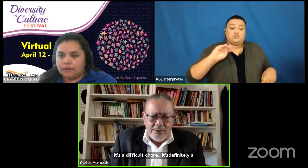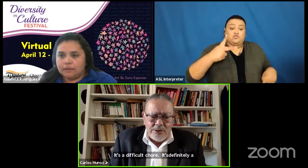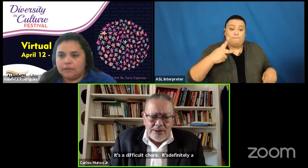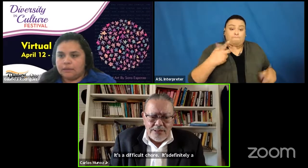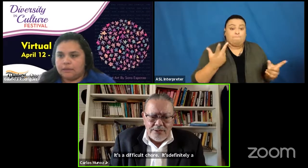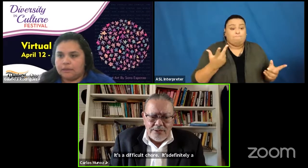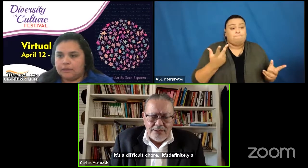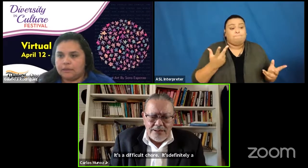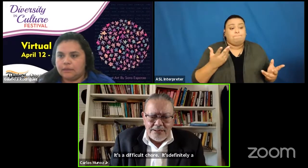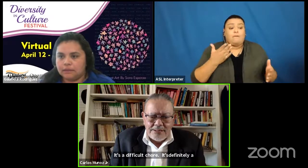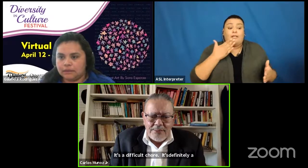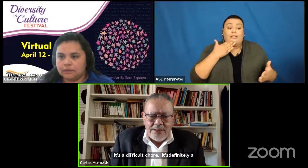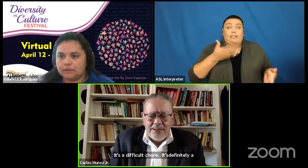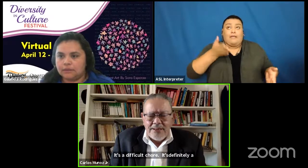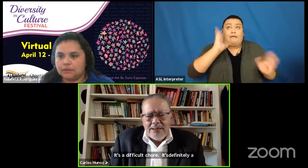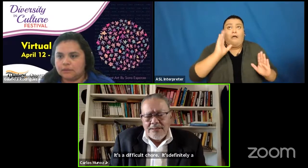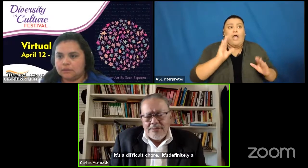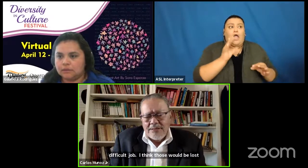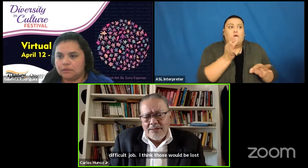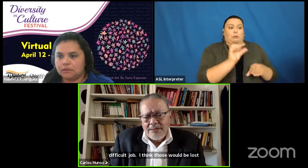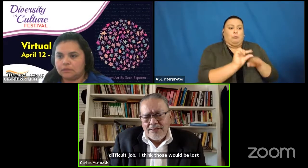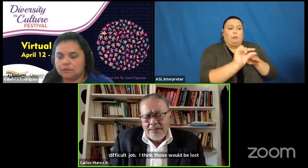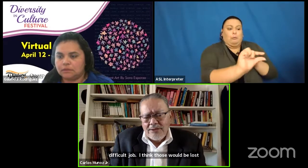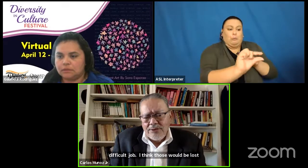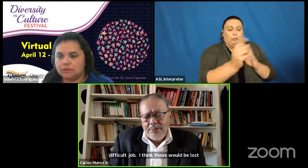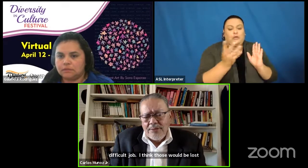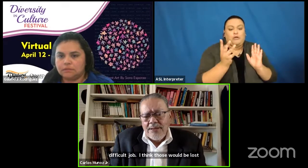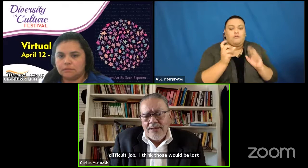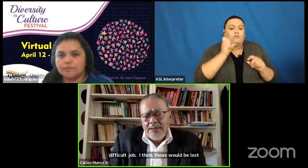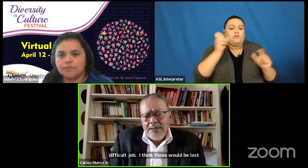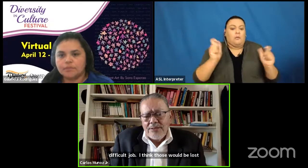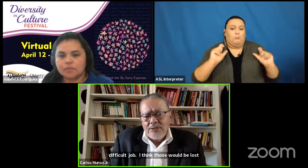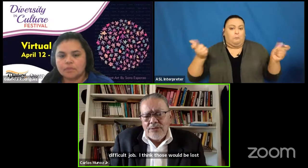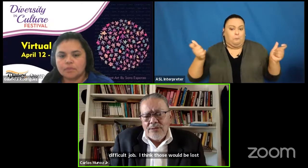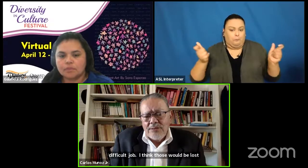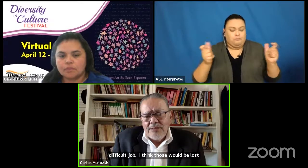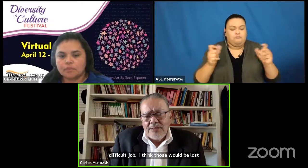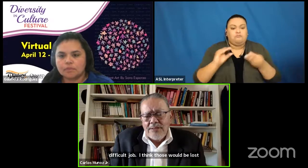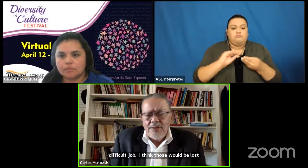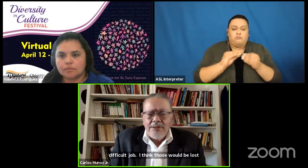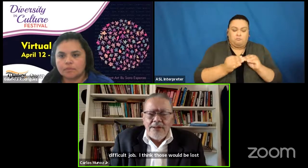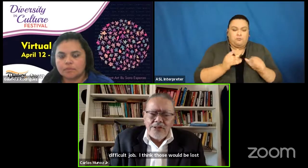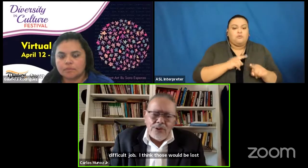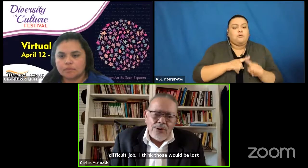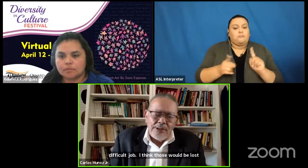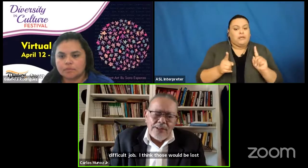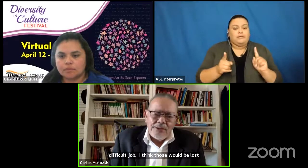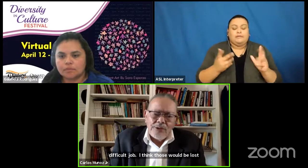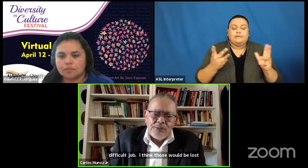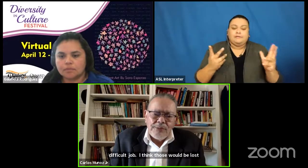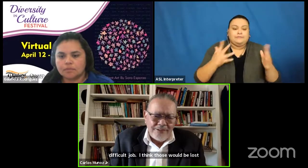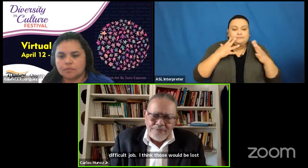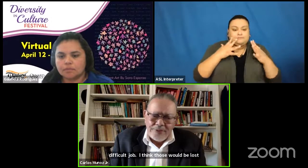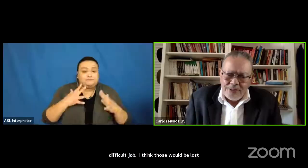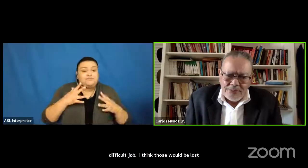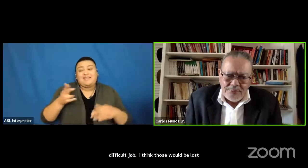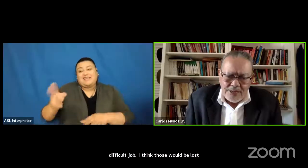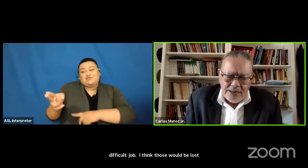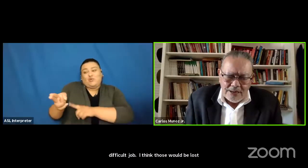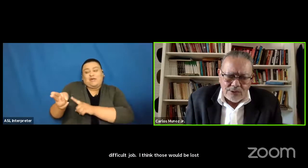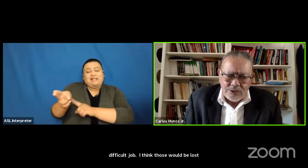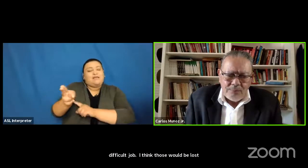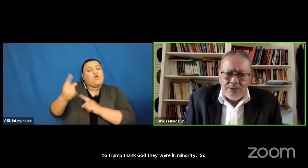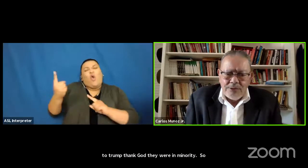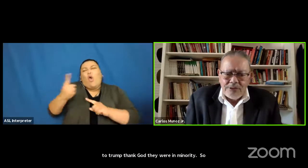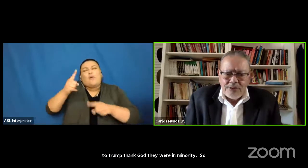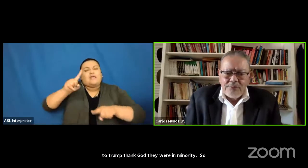a minority. They weren't as many as they could have been. So that's, you know, and historically there's always been differences in